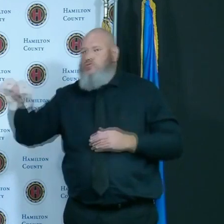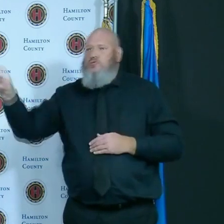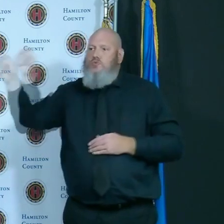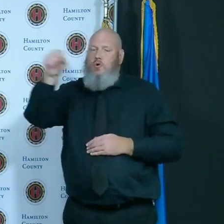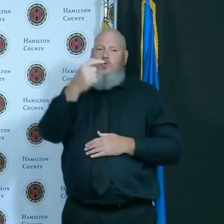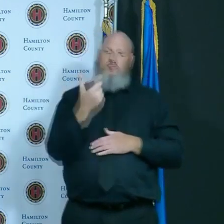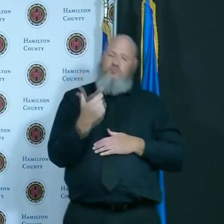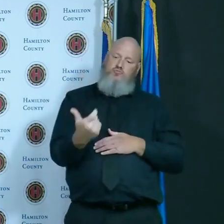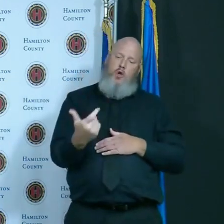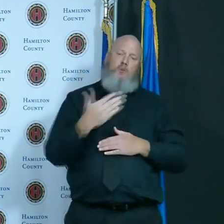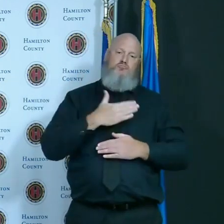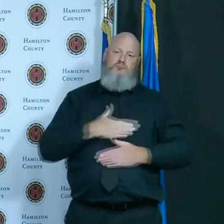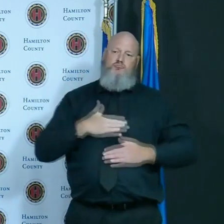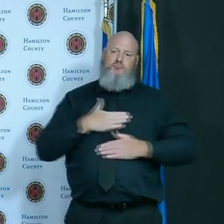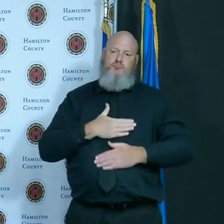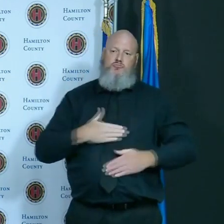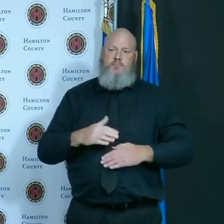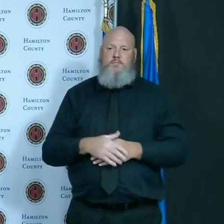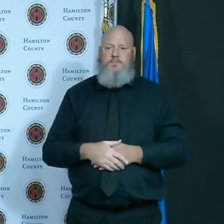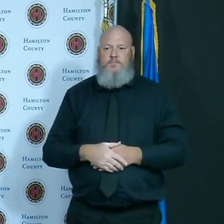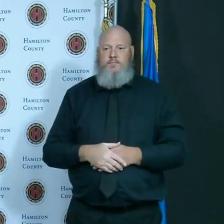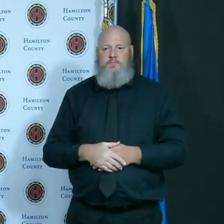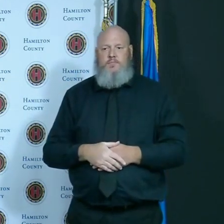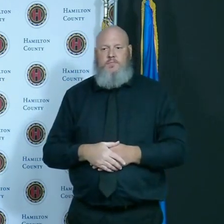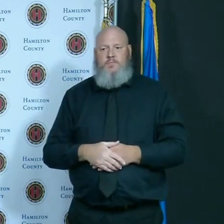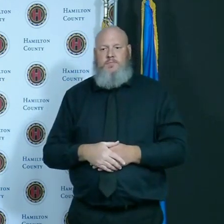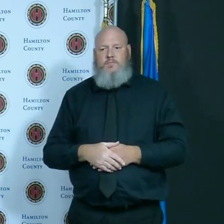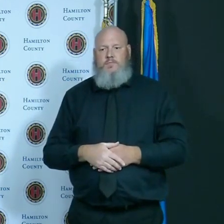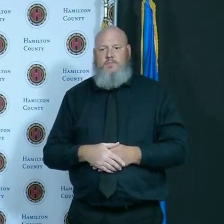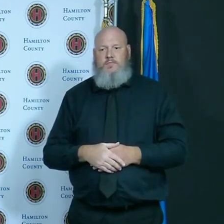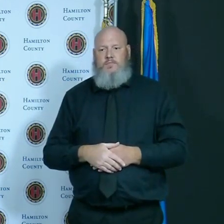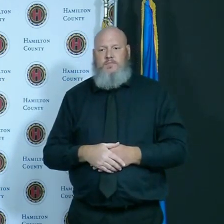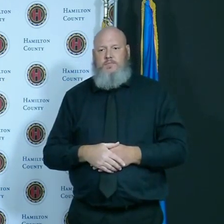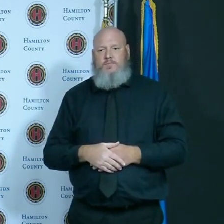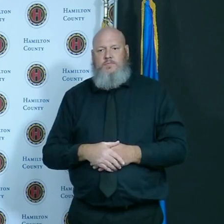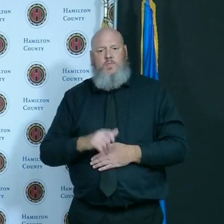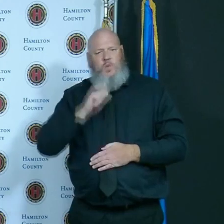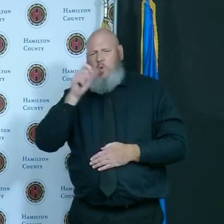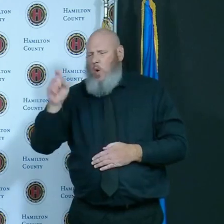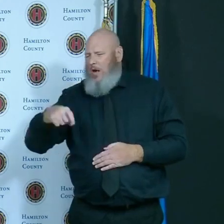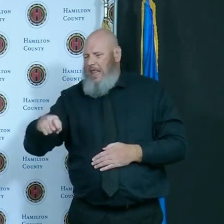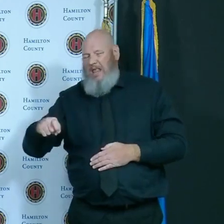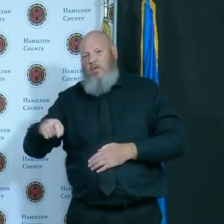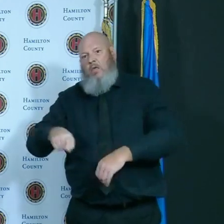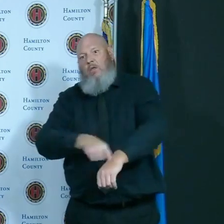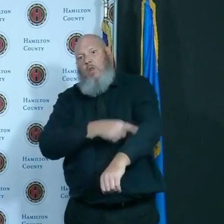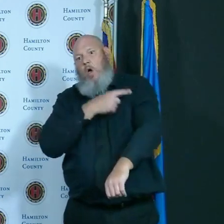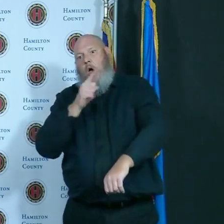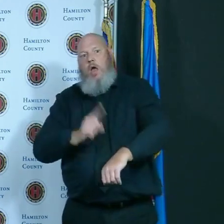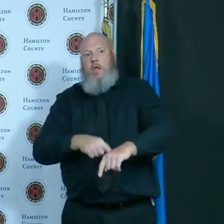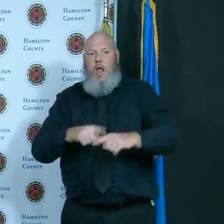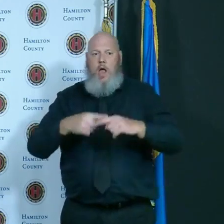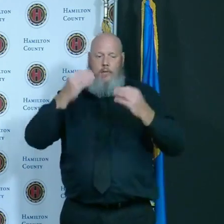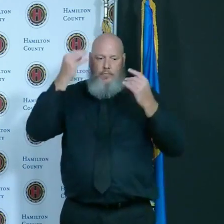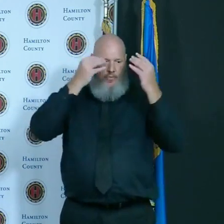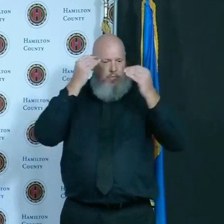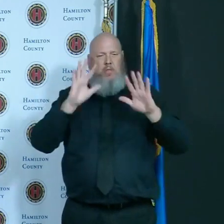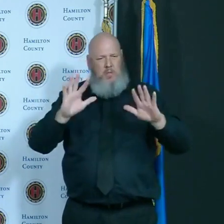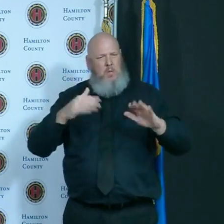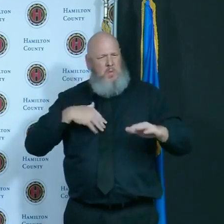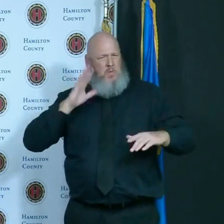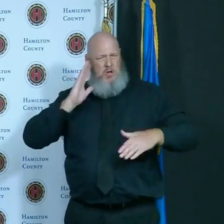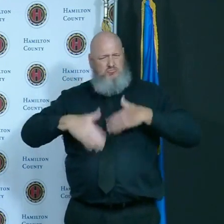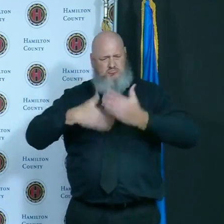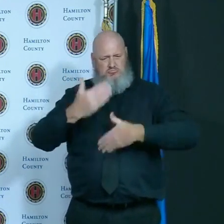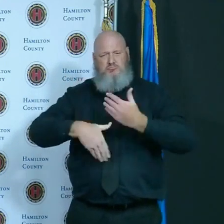about. Tell me what they are. Now, here are the details. Videos are